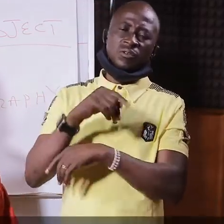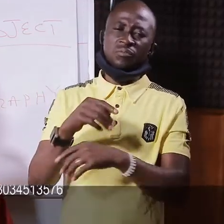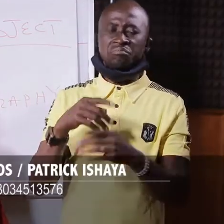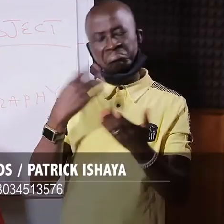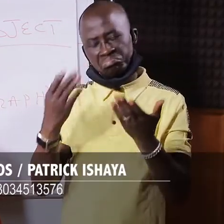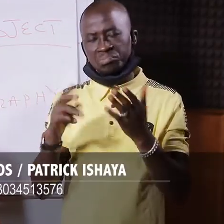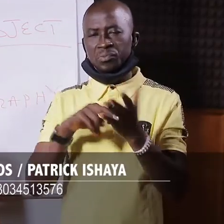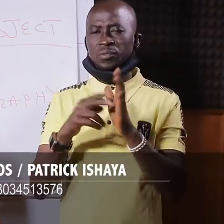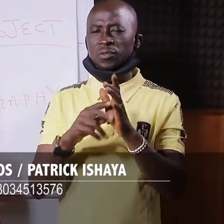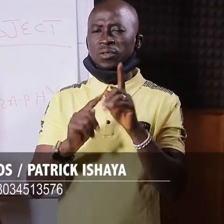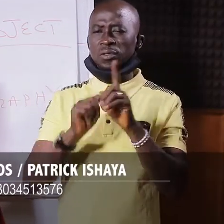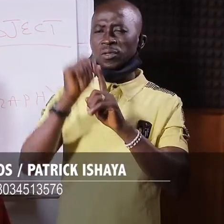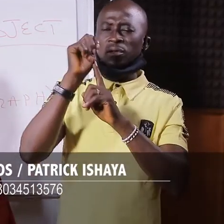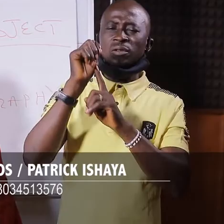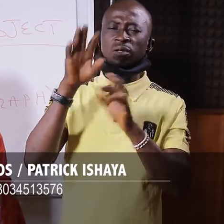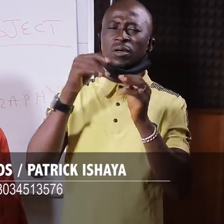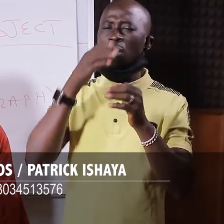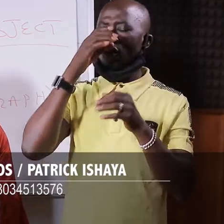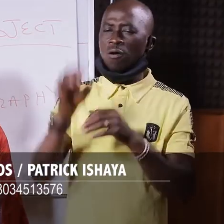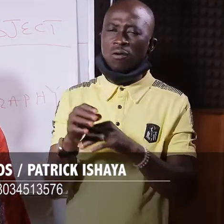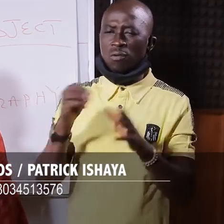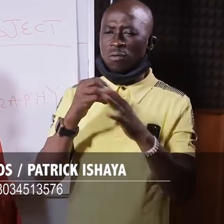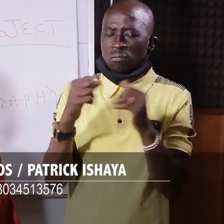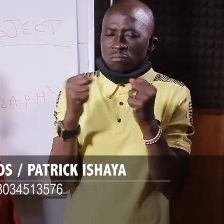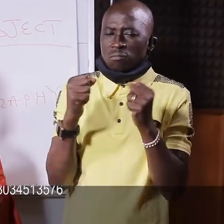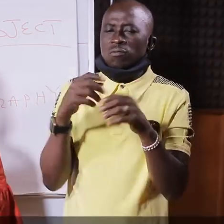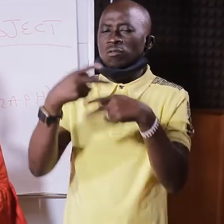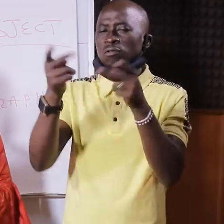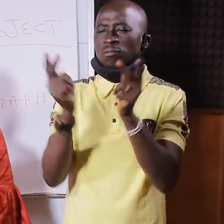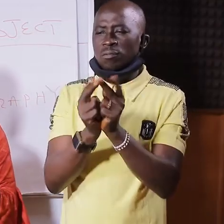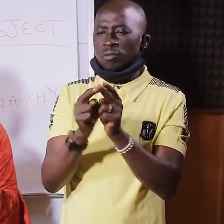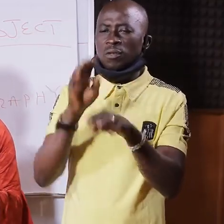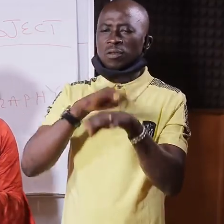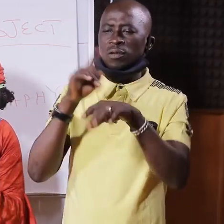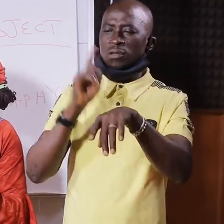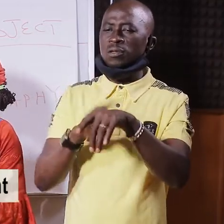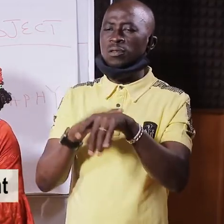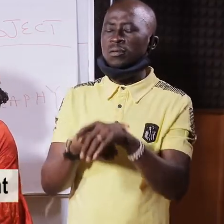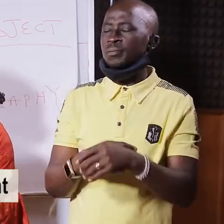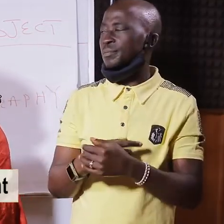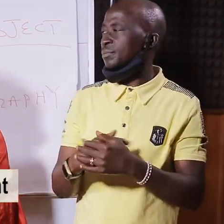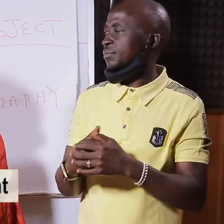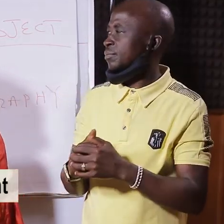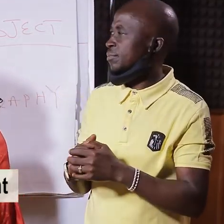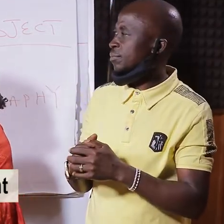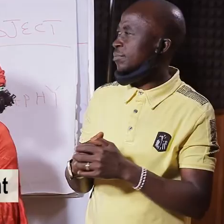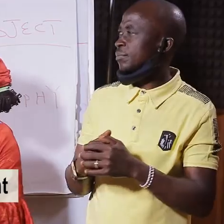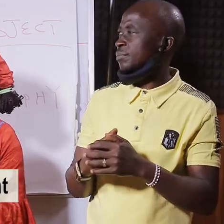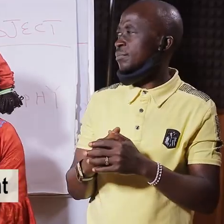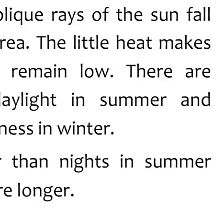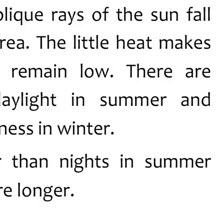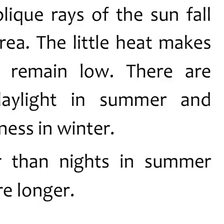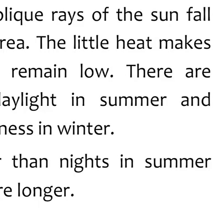temperature or the hotness or coldness of a place at a particular period of